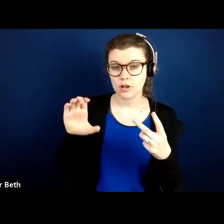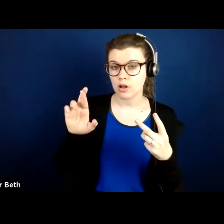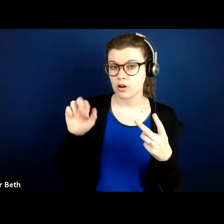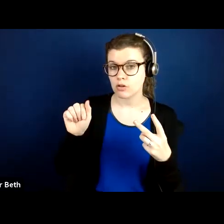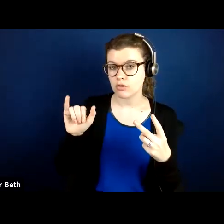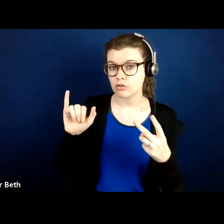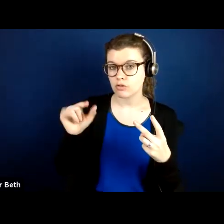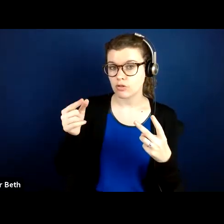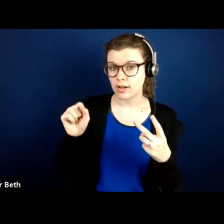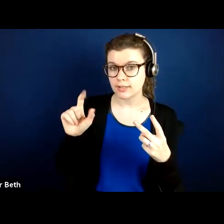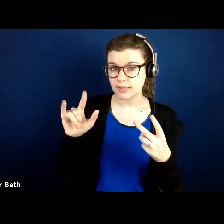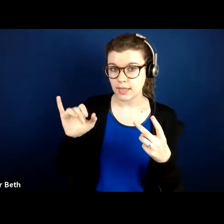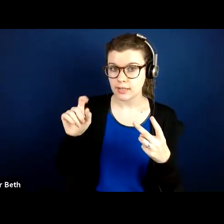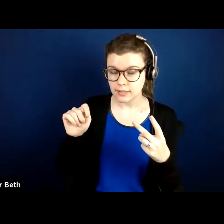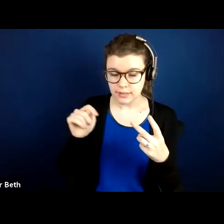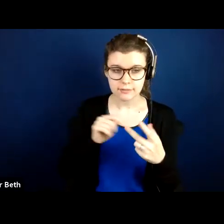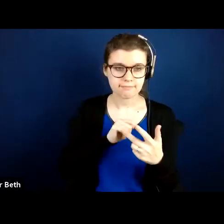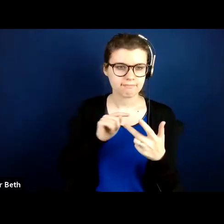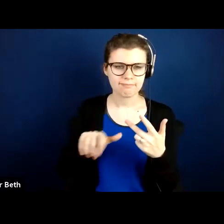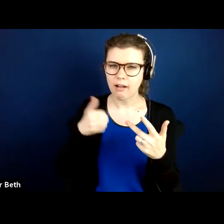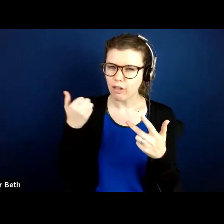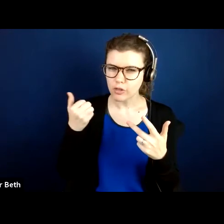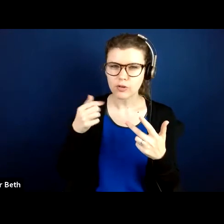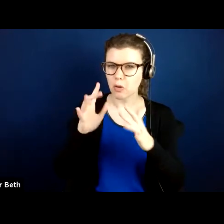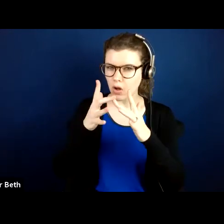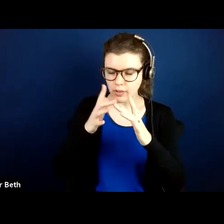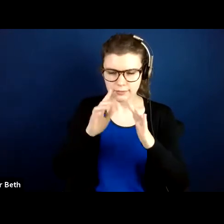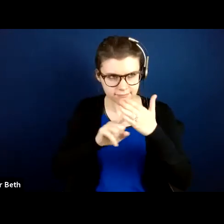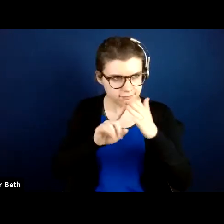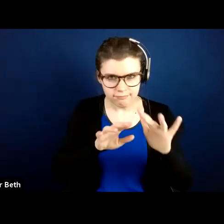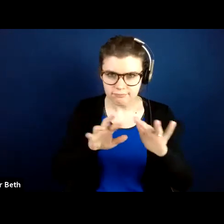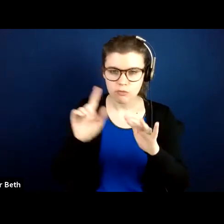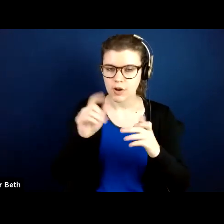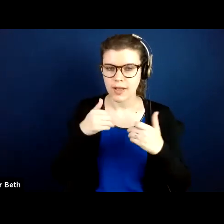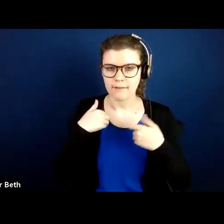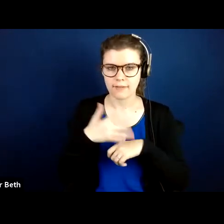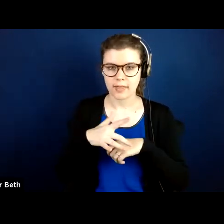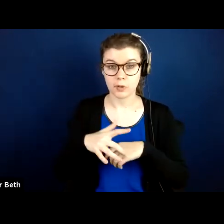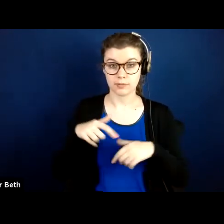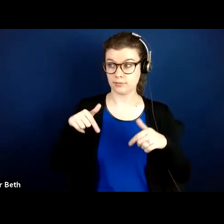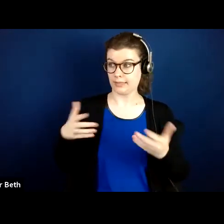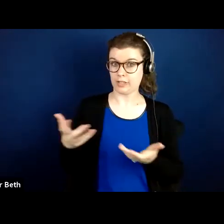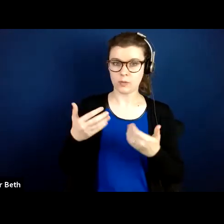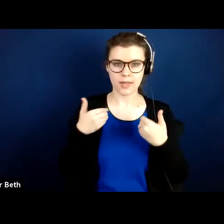Craigslist listings and other private listings. We have a bulletin board